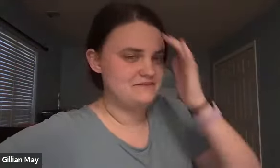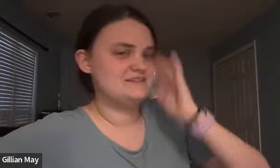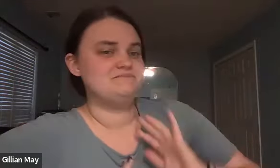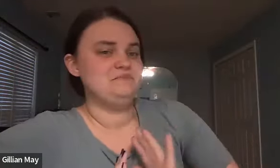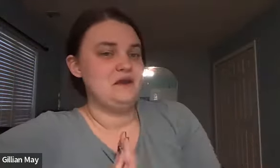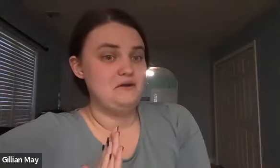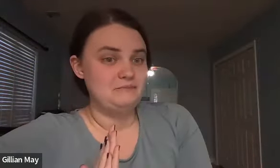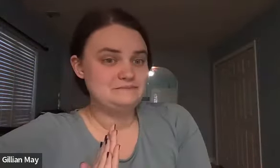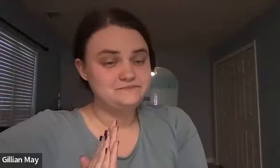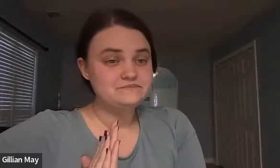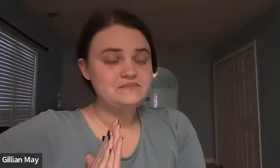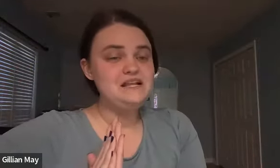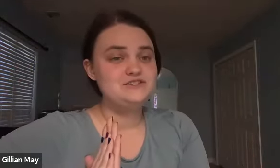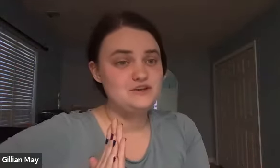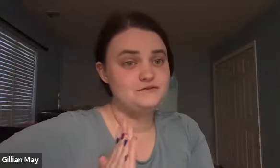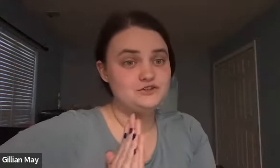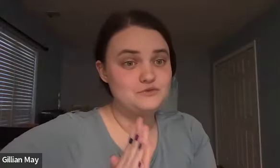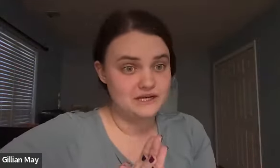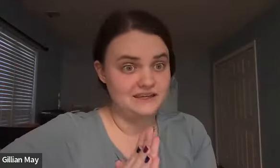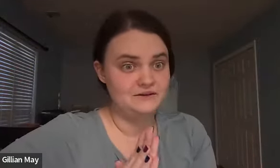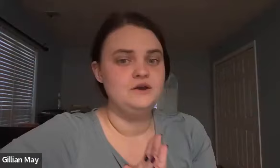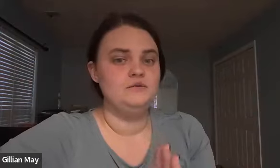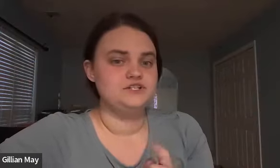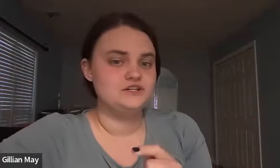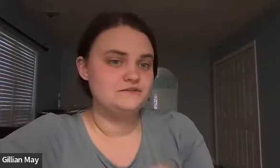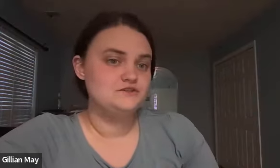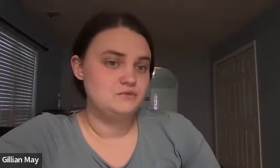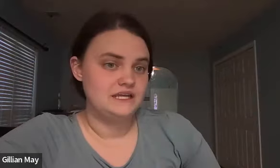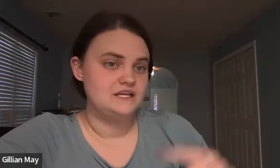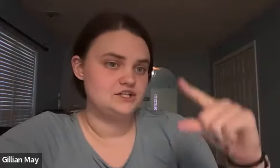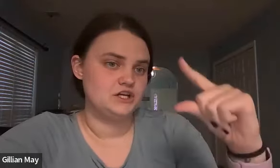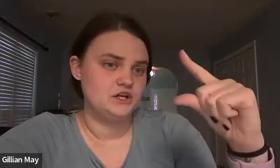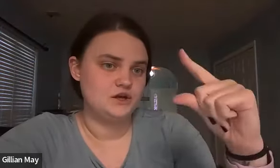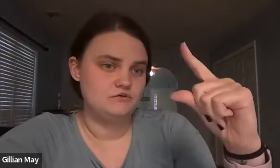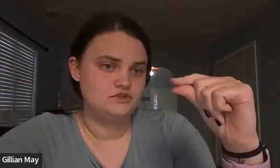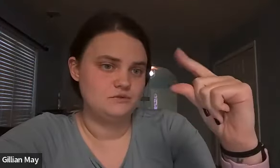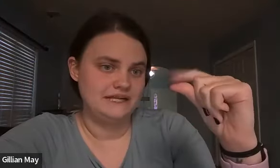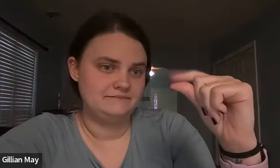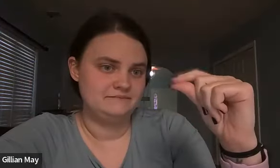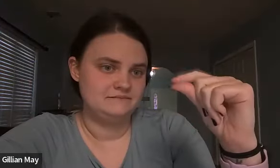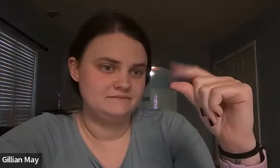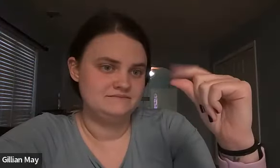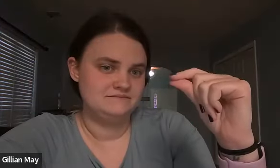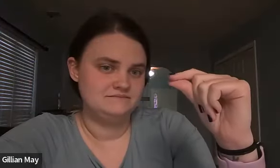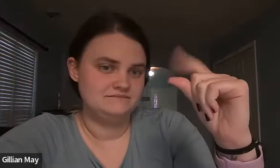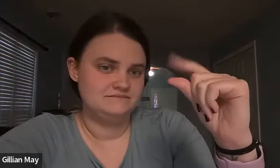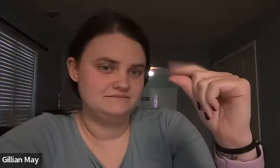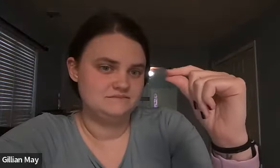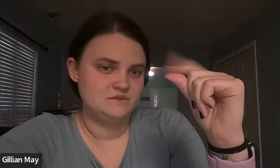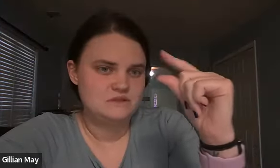this. Okay. So for 20, what you're going to do for 20 is you're going to go 20. So it's